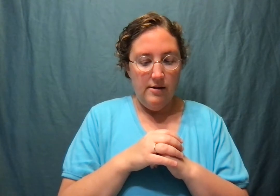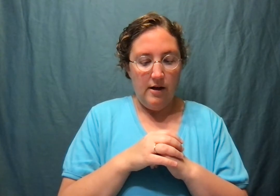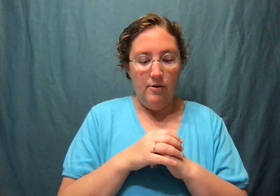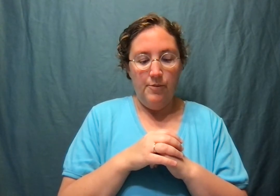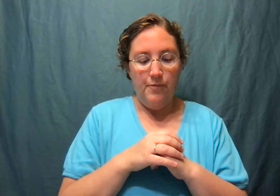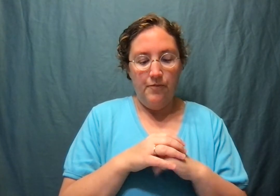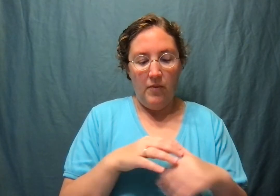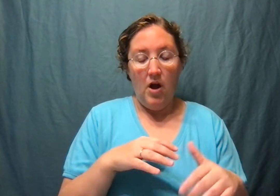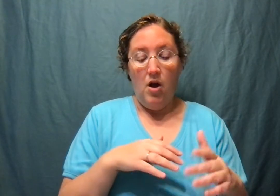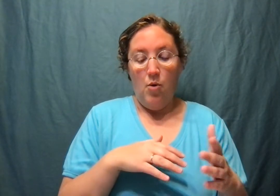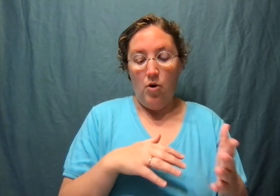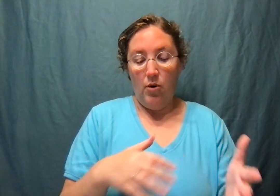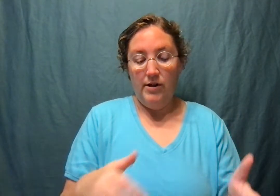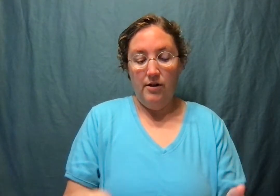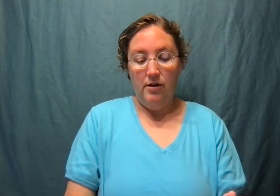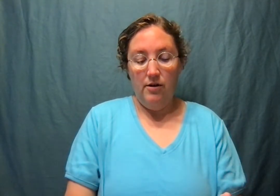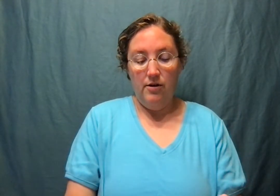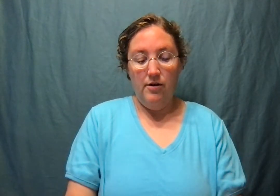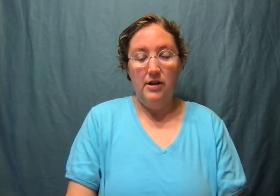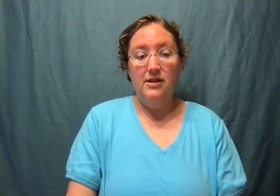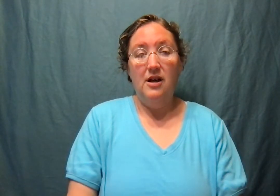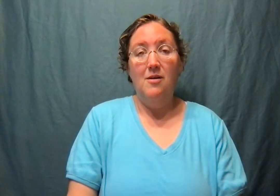So, we're going to learn some